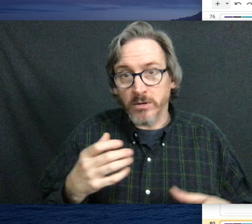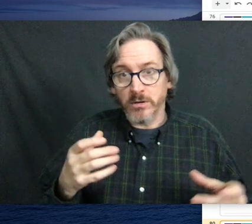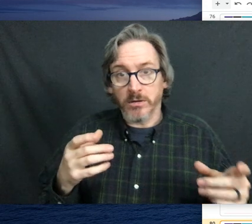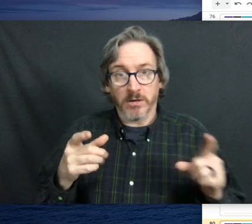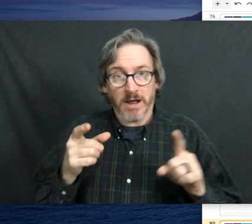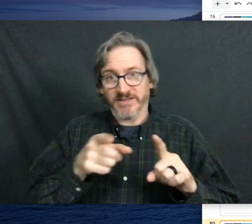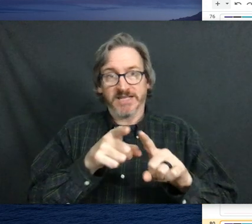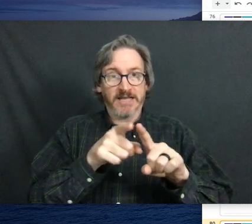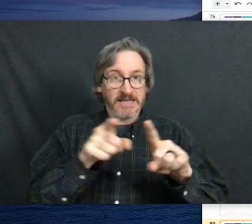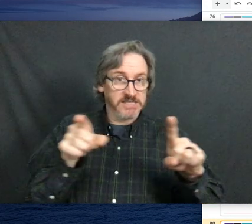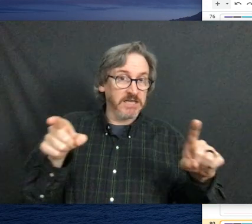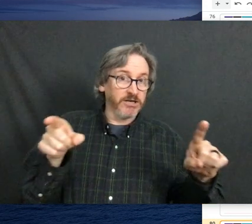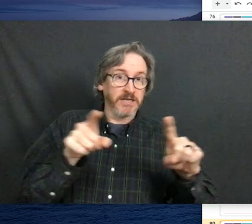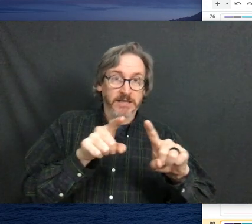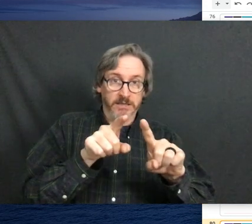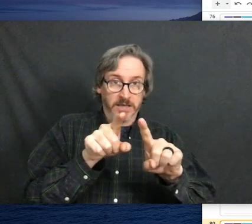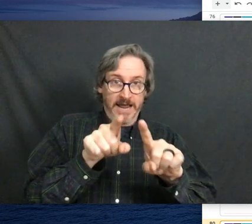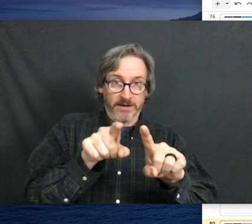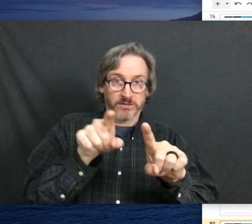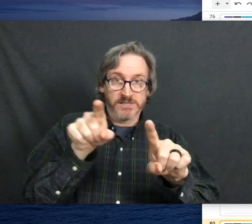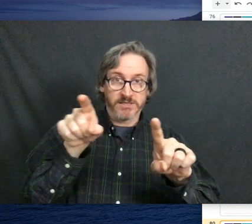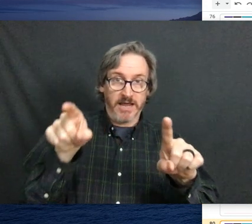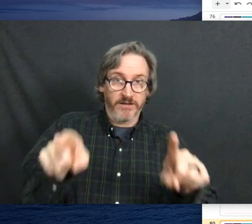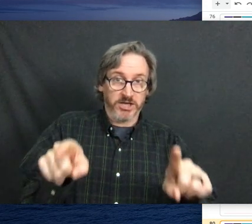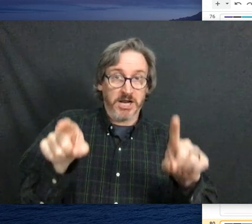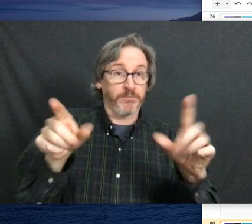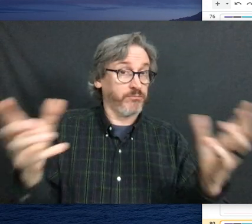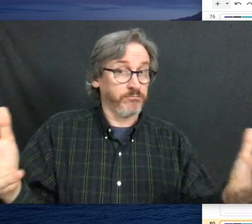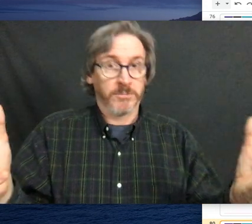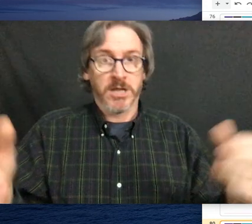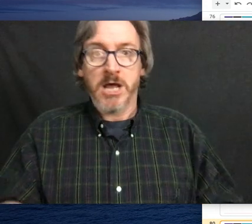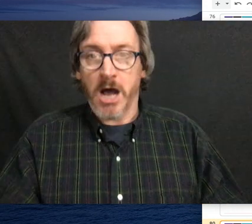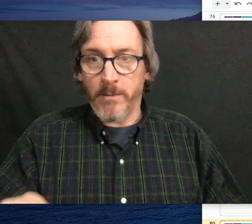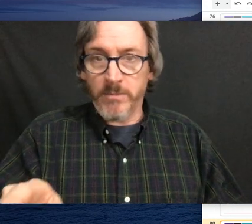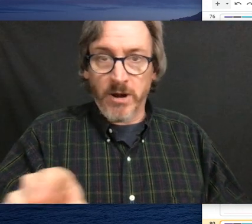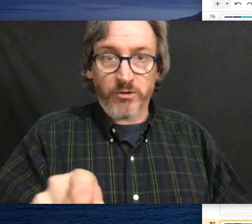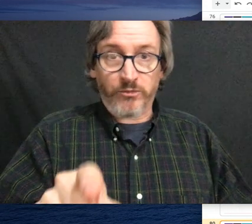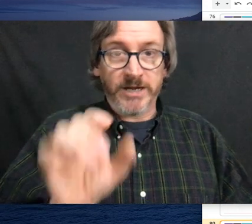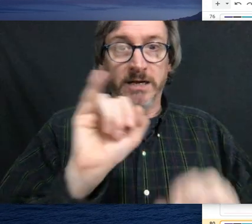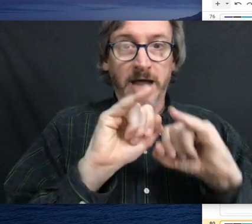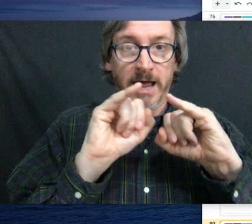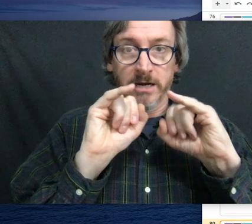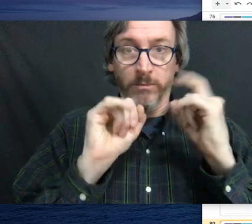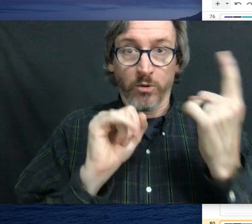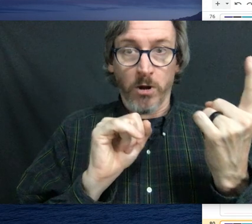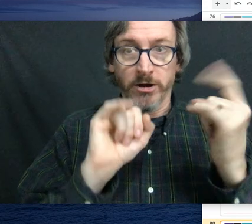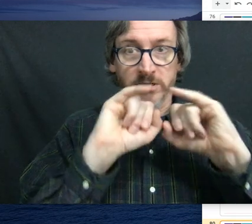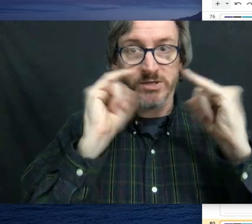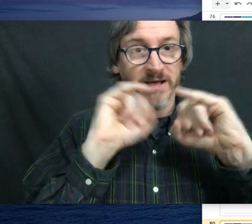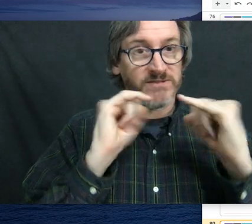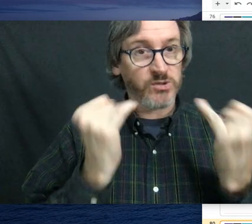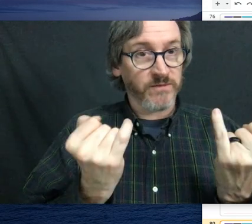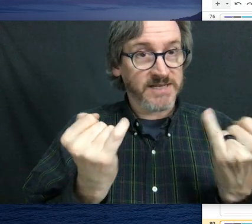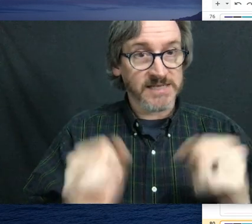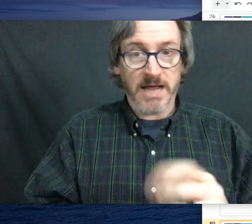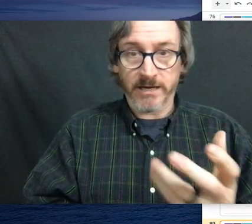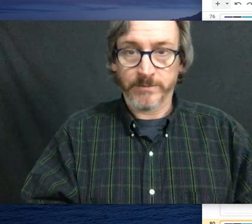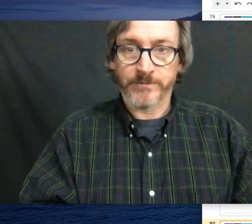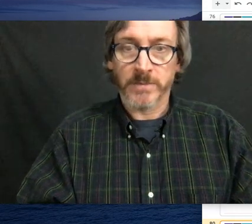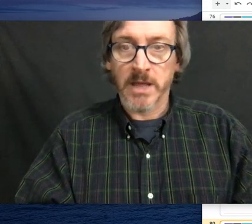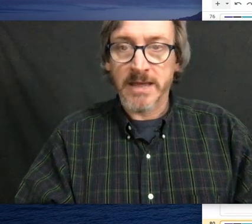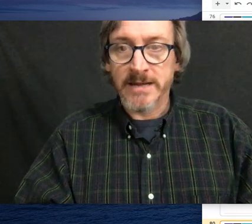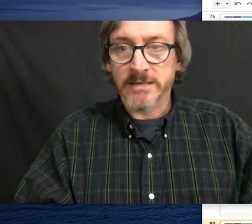So obviously, it's clearly the handles and the shape. Number 3 and number 1 also have sort of a